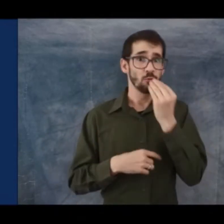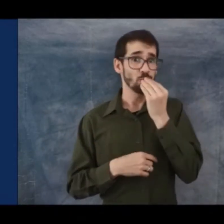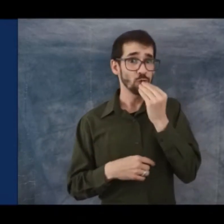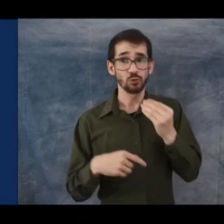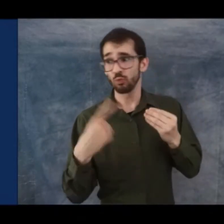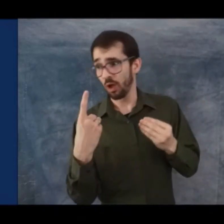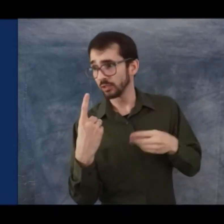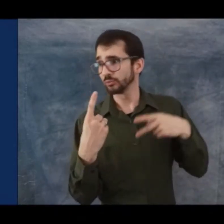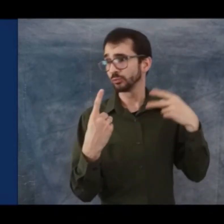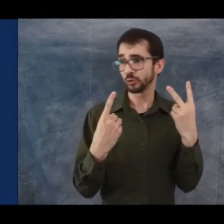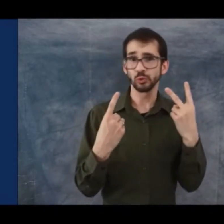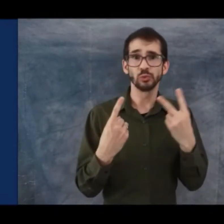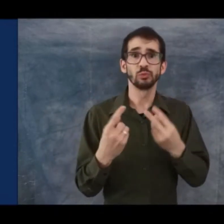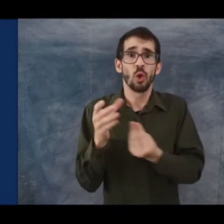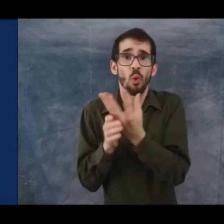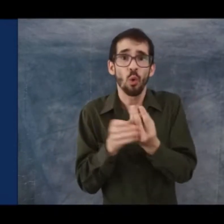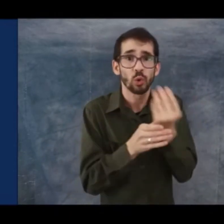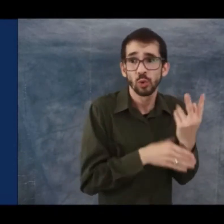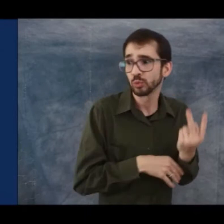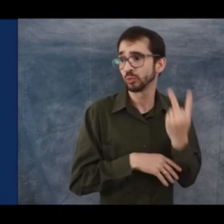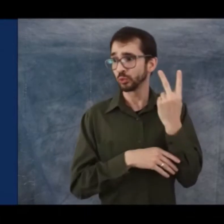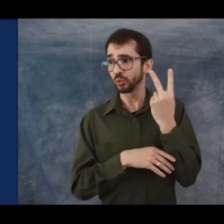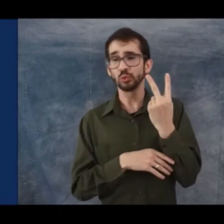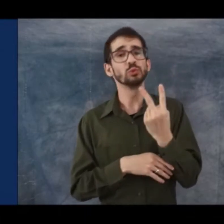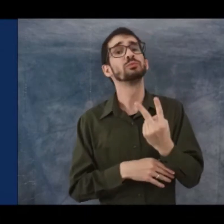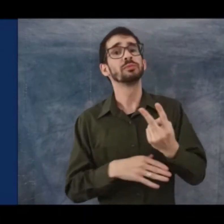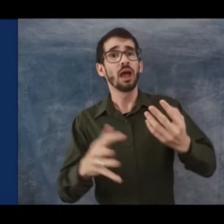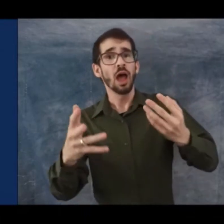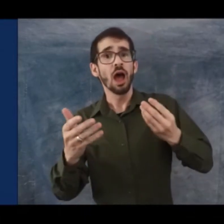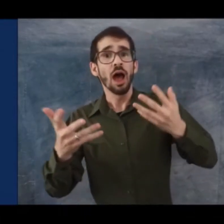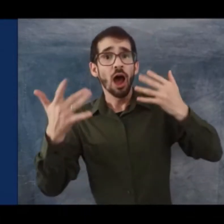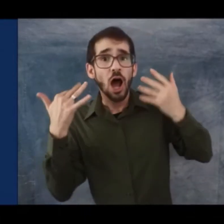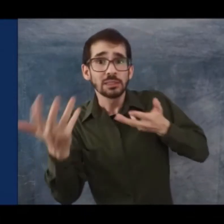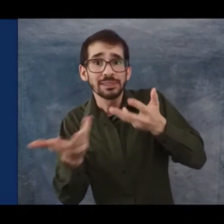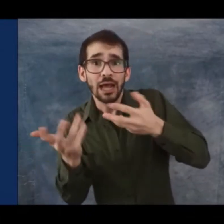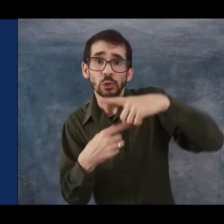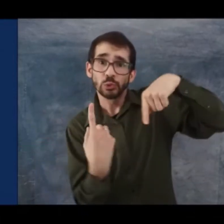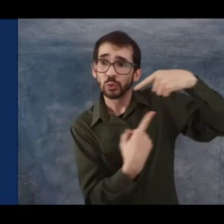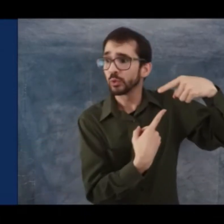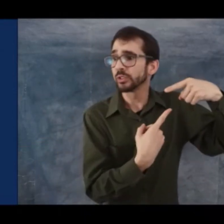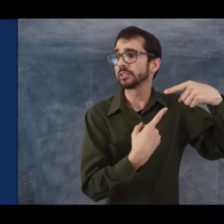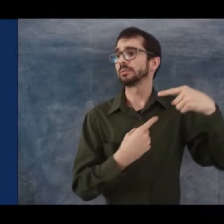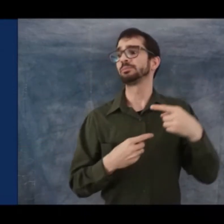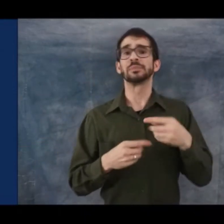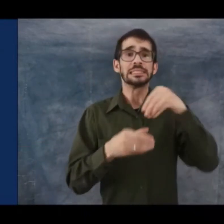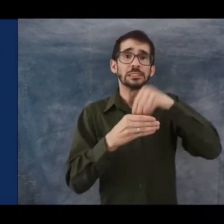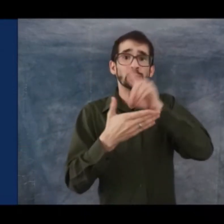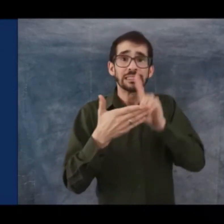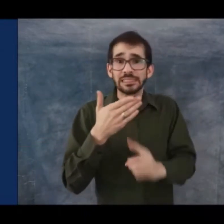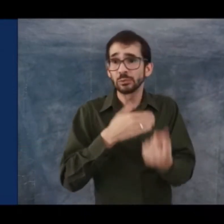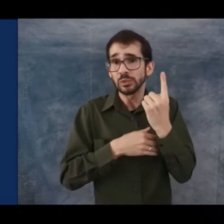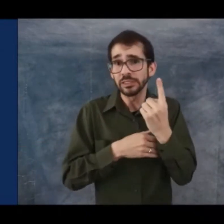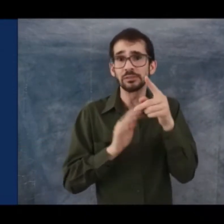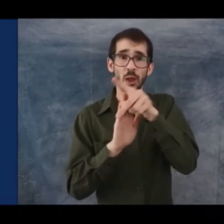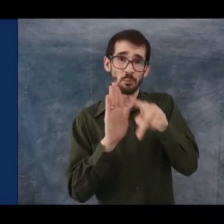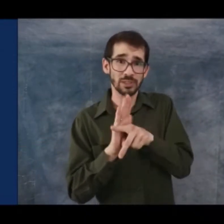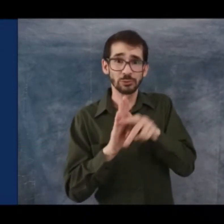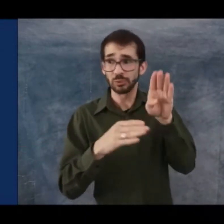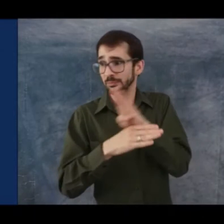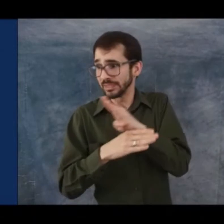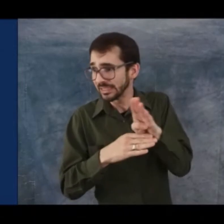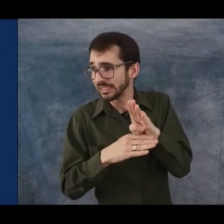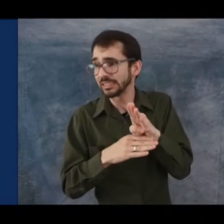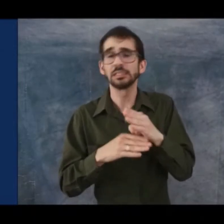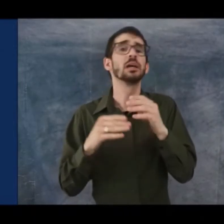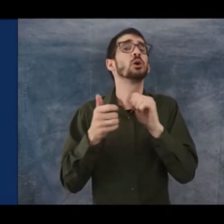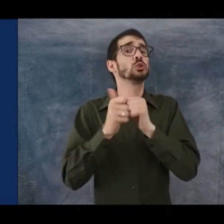Foods 2, Horticulture 2, Hospitality and Tourism, Interior Design 1, Principles of Business, Sports Marketing 1, and